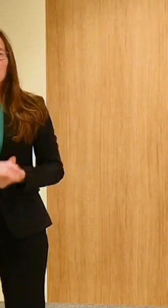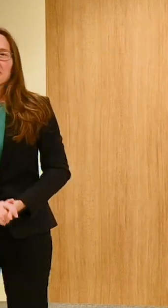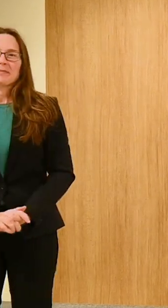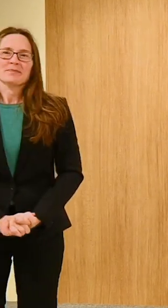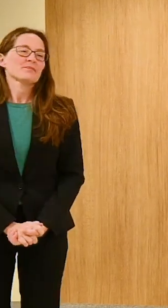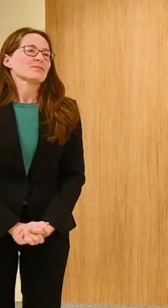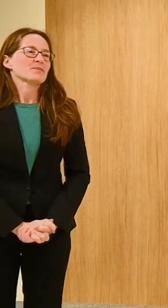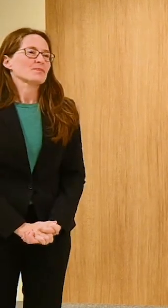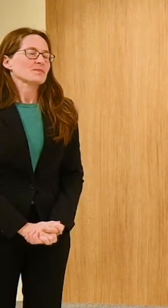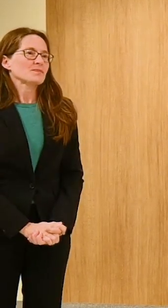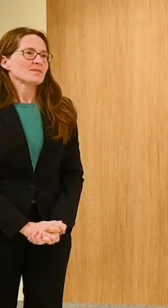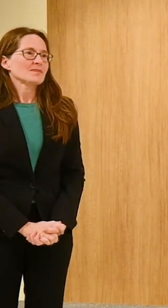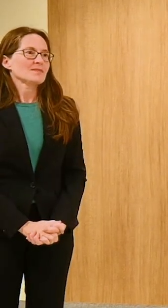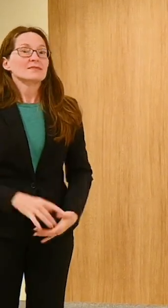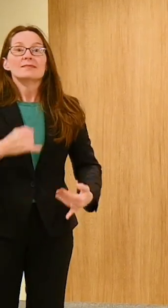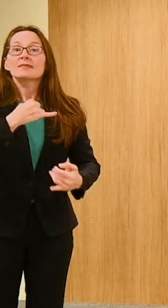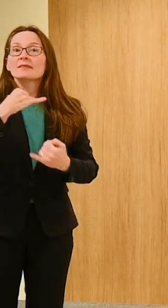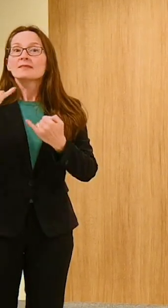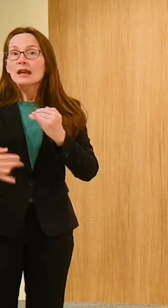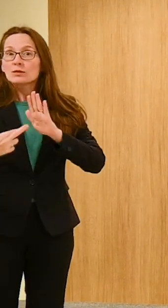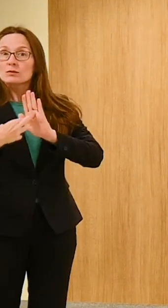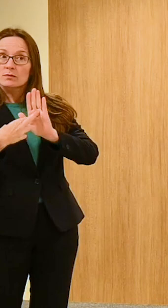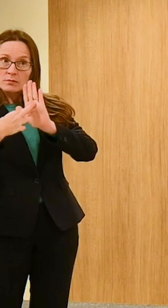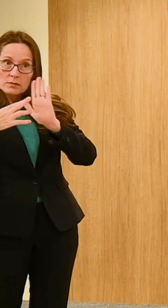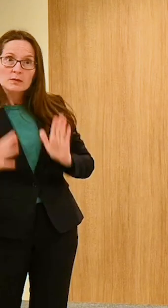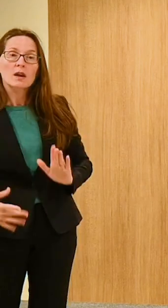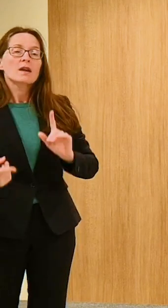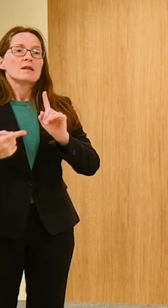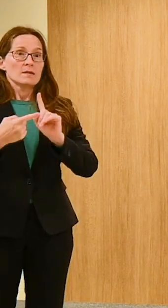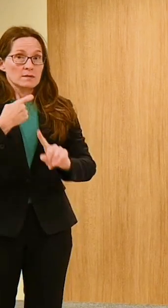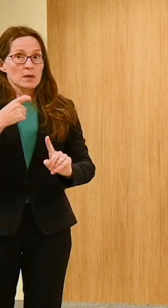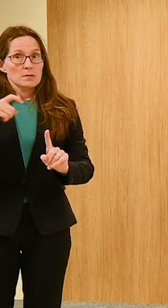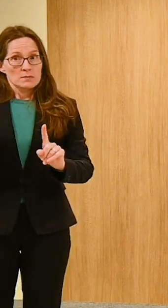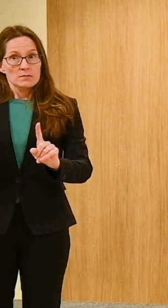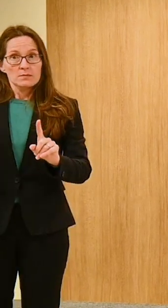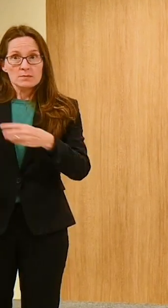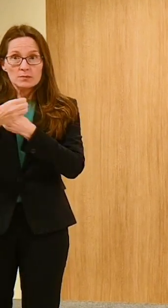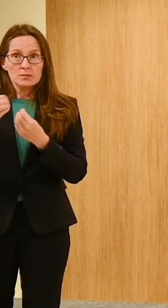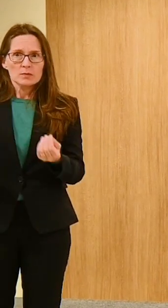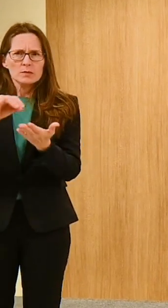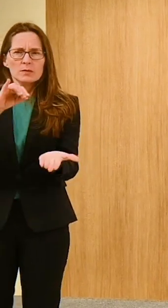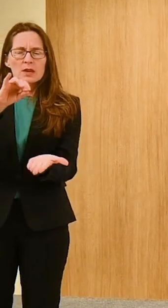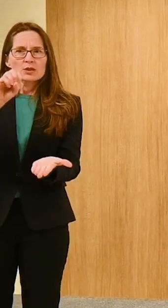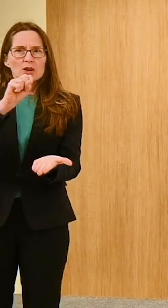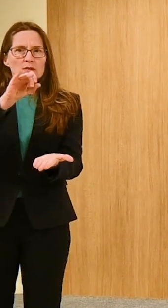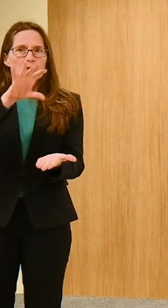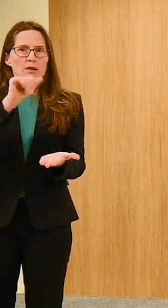And lastly, on behalf of Senator Chris Van Hollen, Regional Director Jessica Plattman.